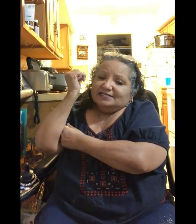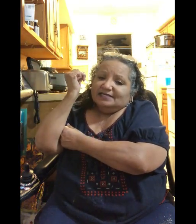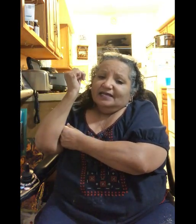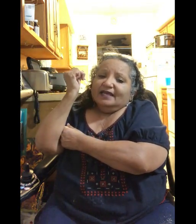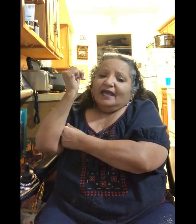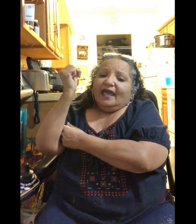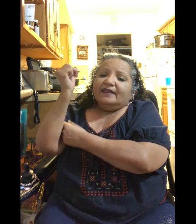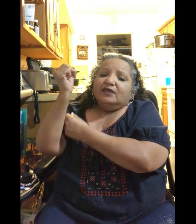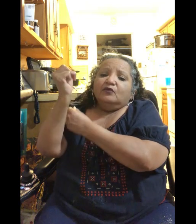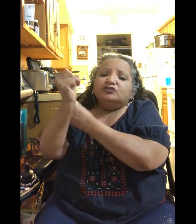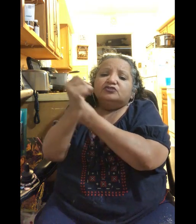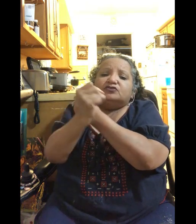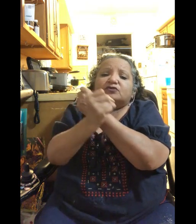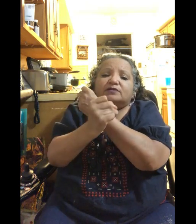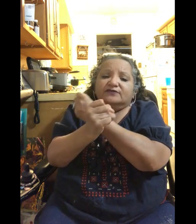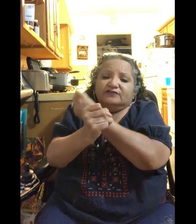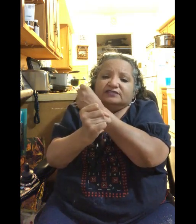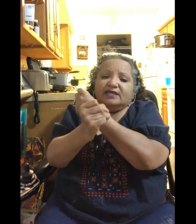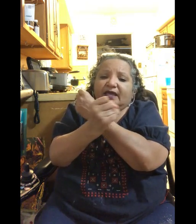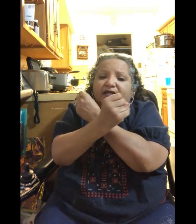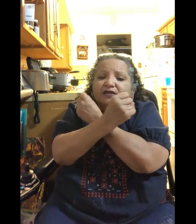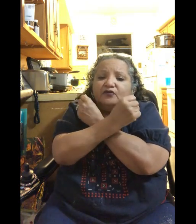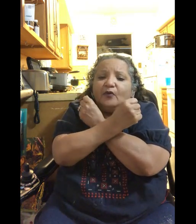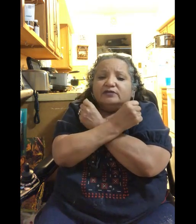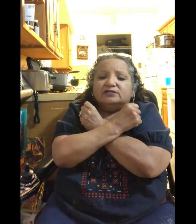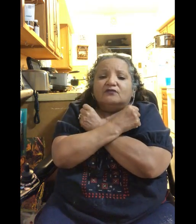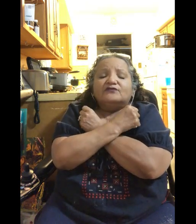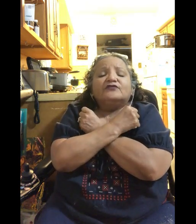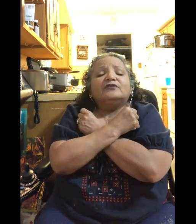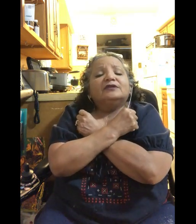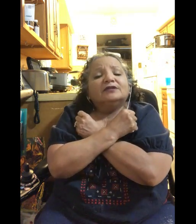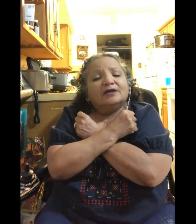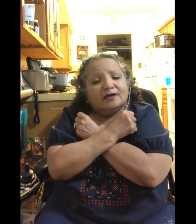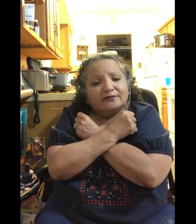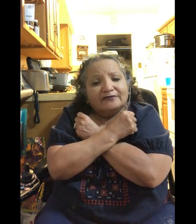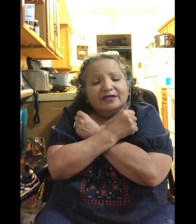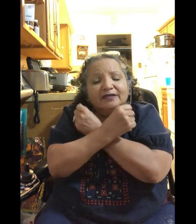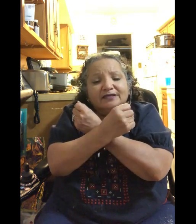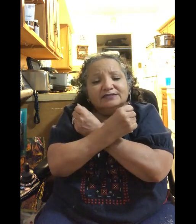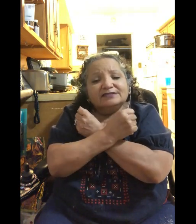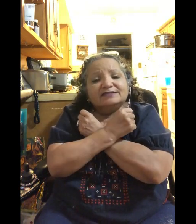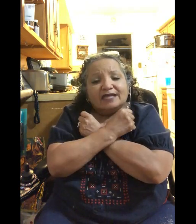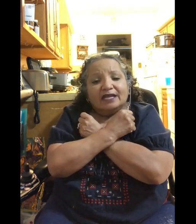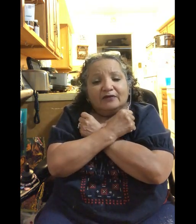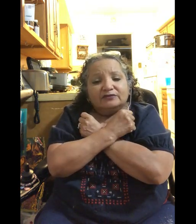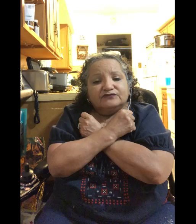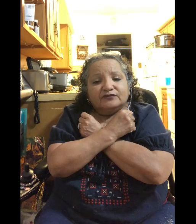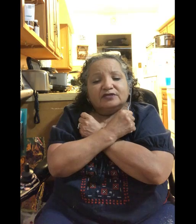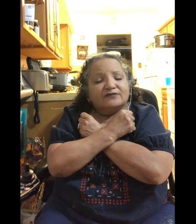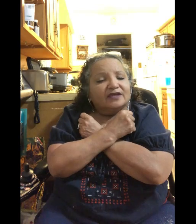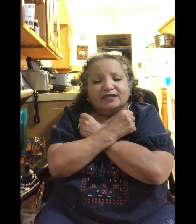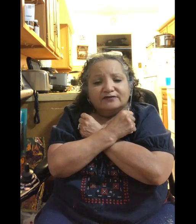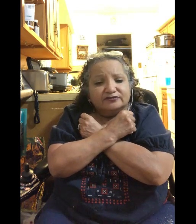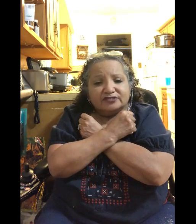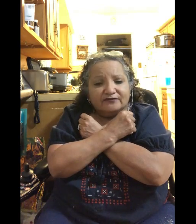mighty, and then we're just going to lift this hand and cross it over for love. This is sign language for love, like giving yourself a